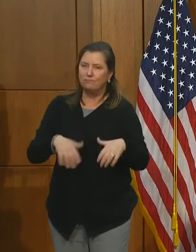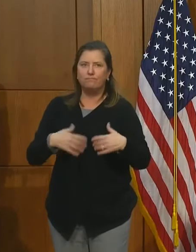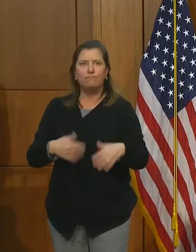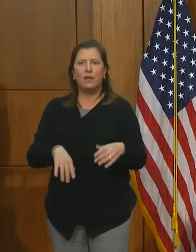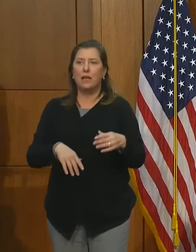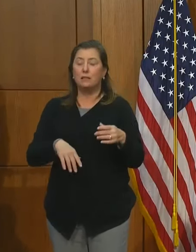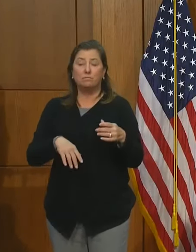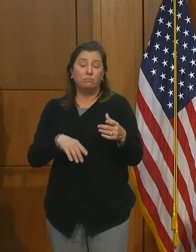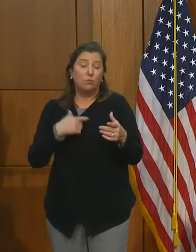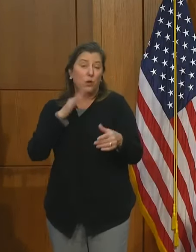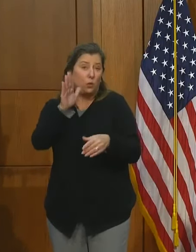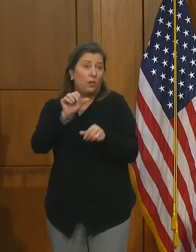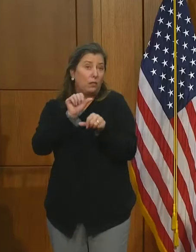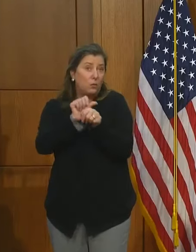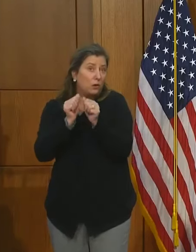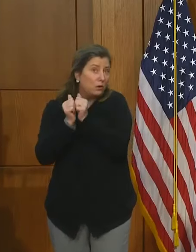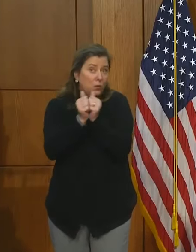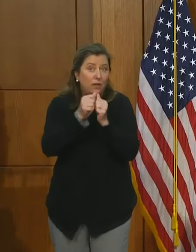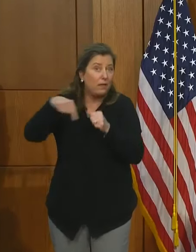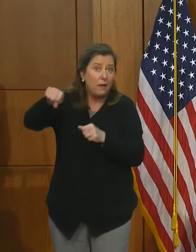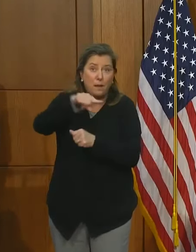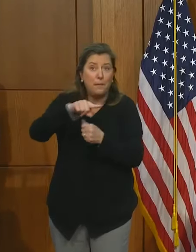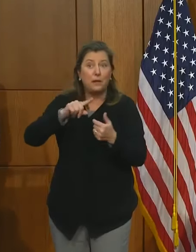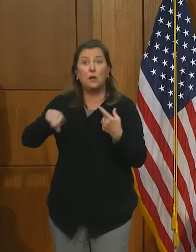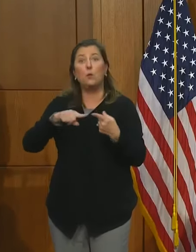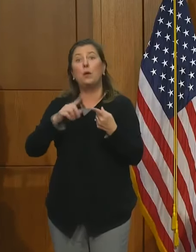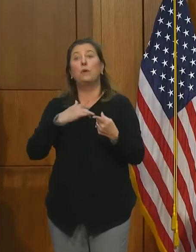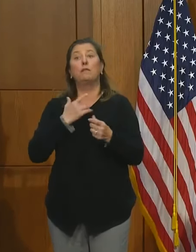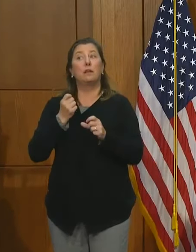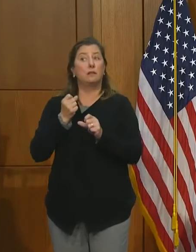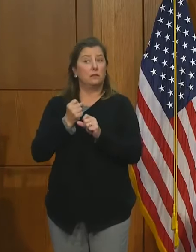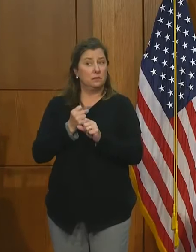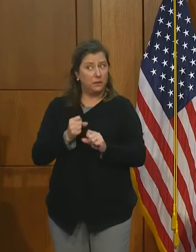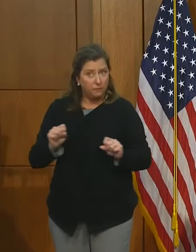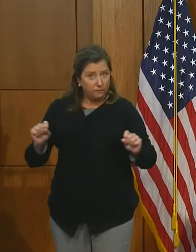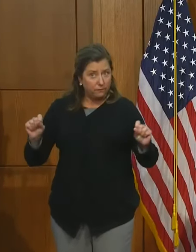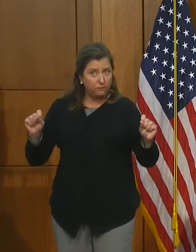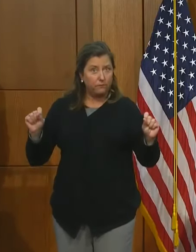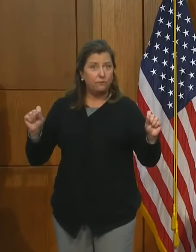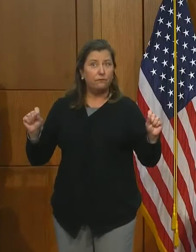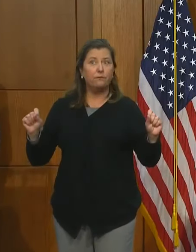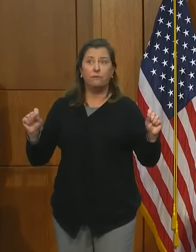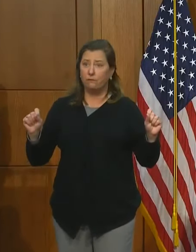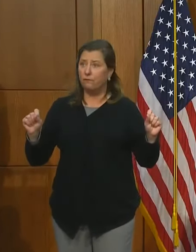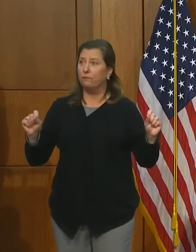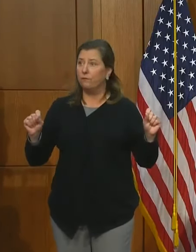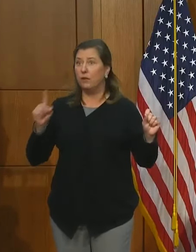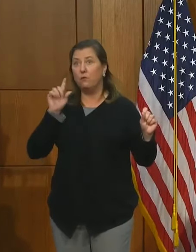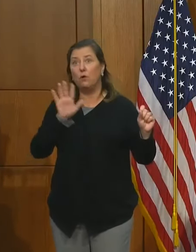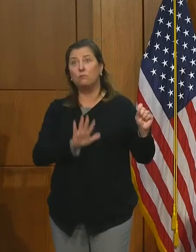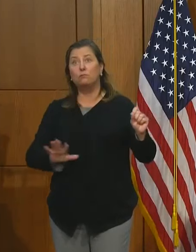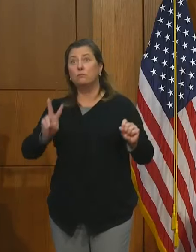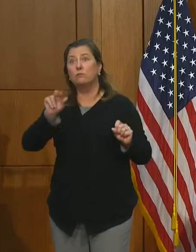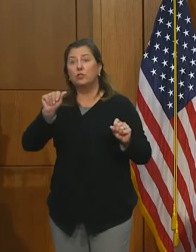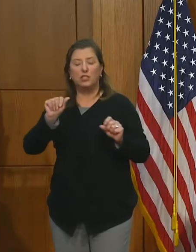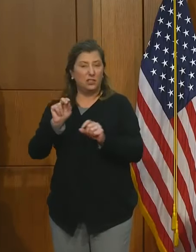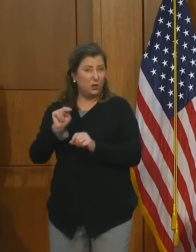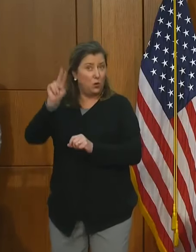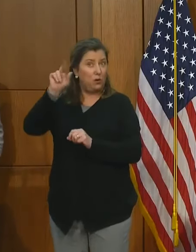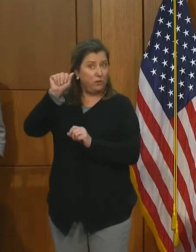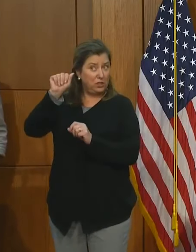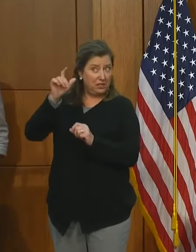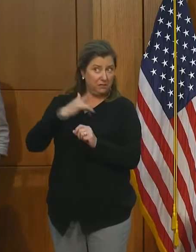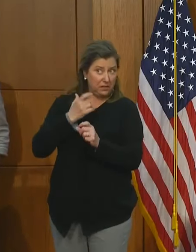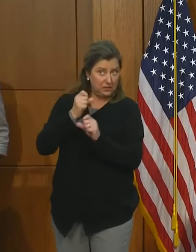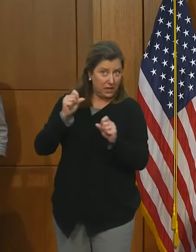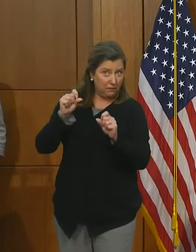will continue to work with them. And just as soon as we feel that it's safe for Virginians in Northern Virginia to